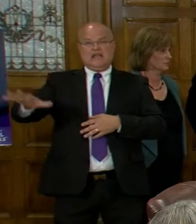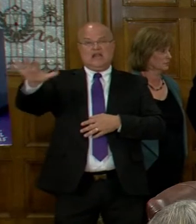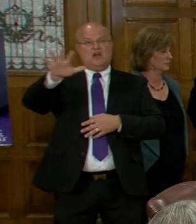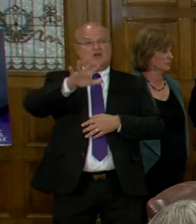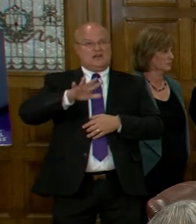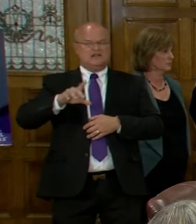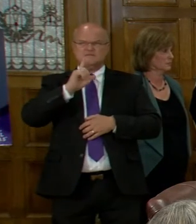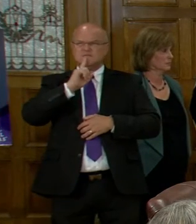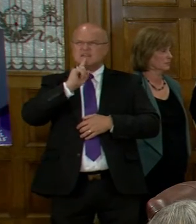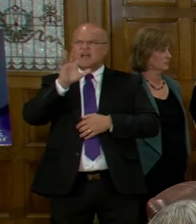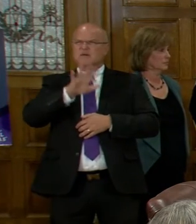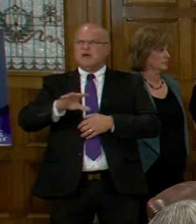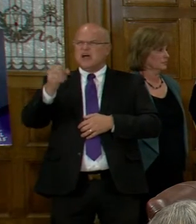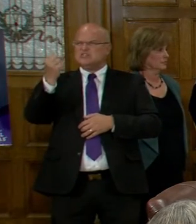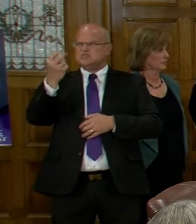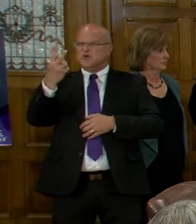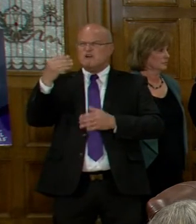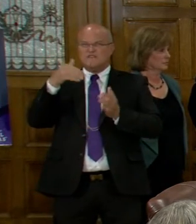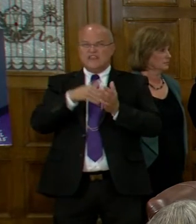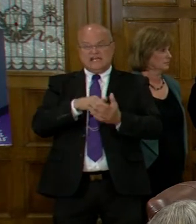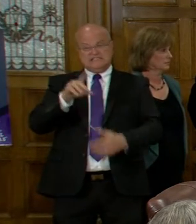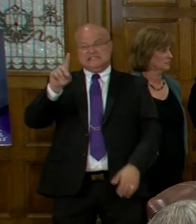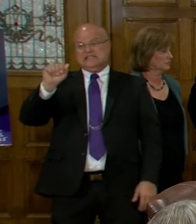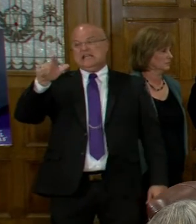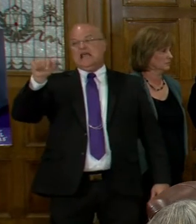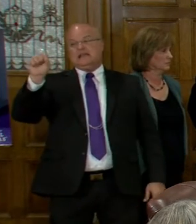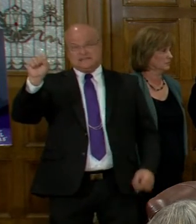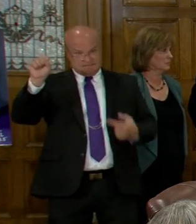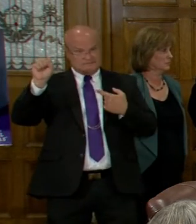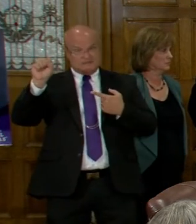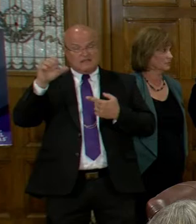There's actually about 12,000 in Dallas.